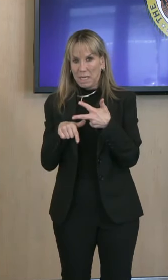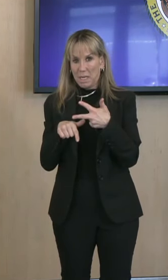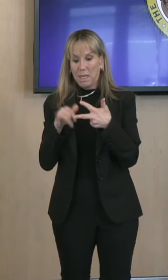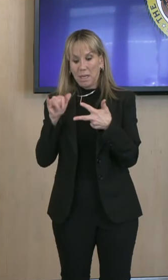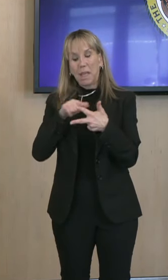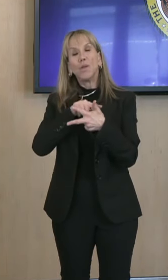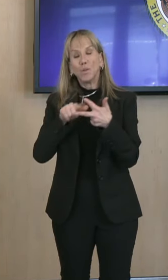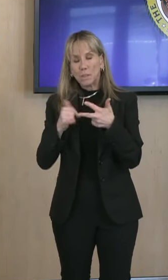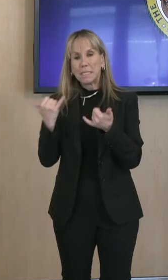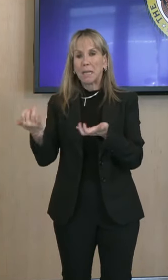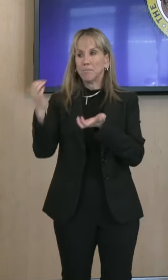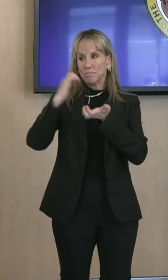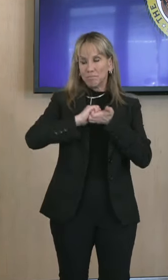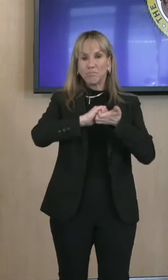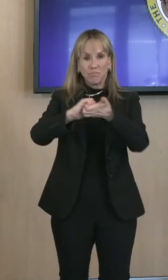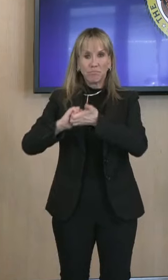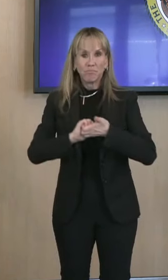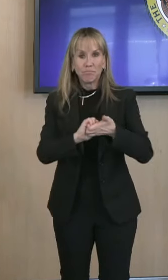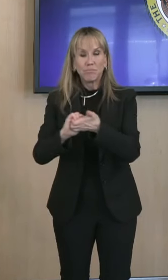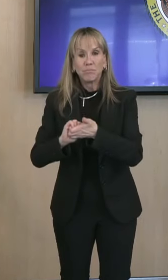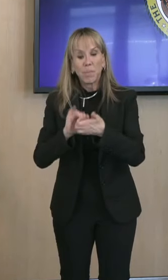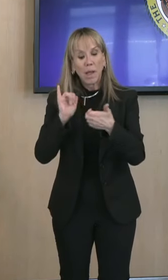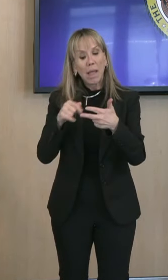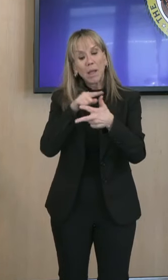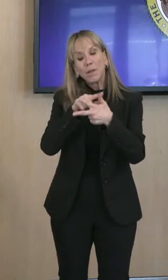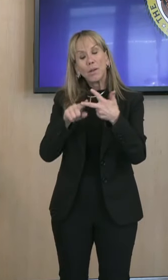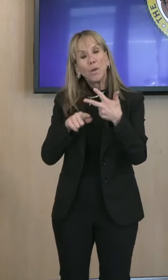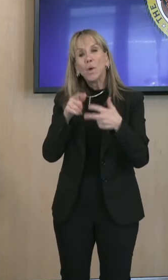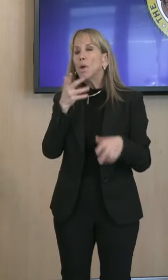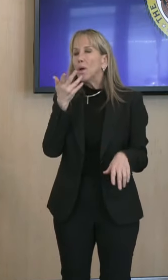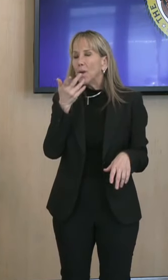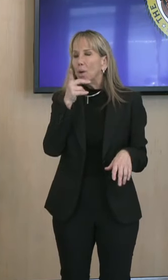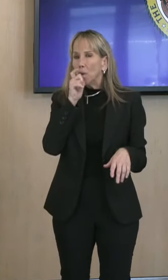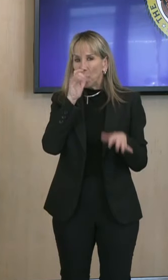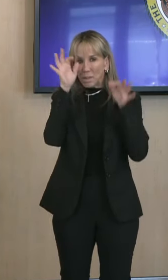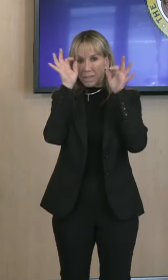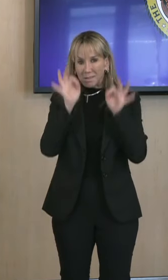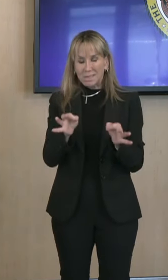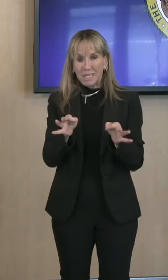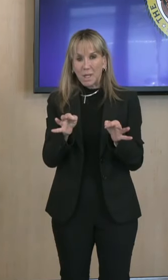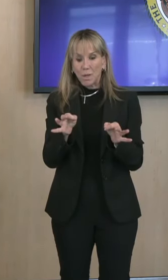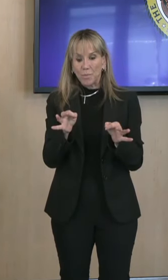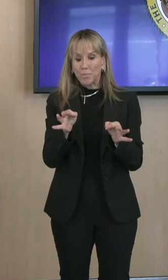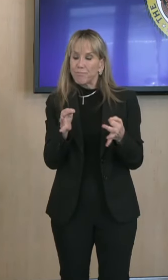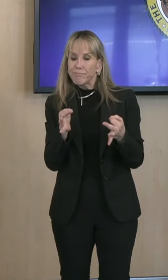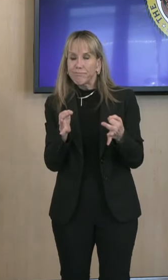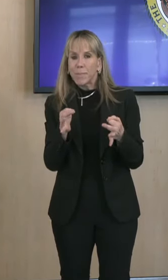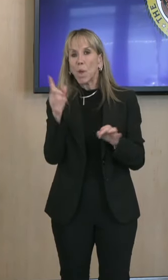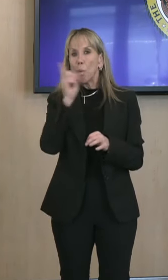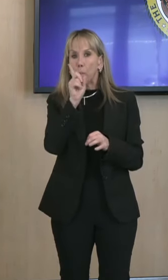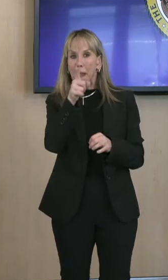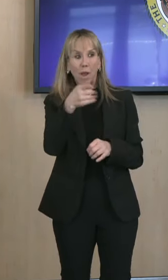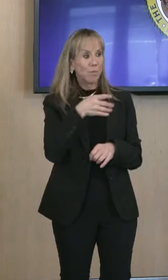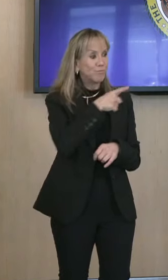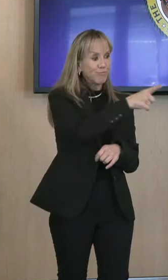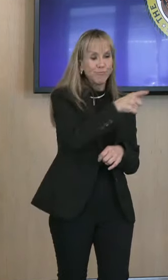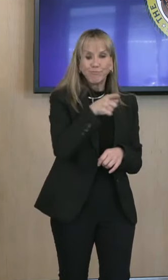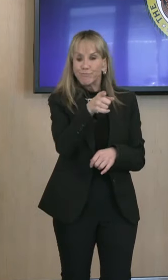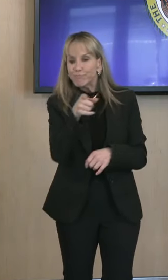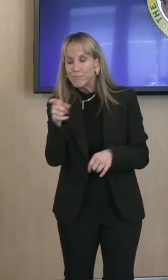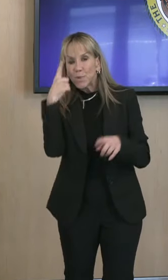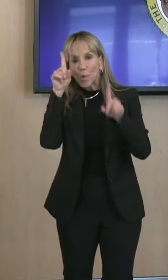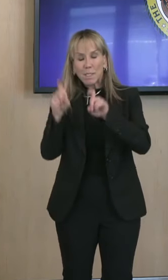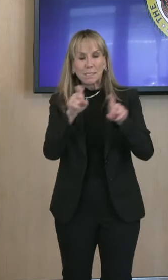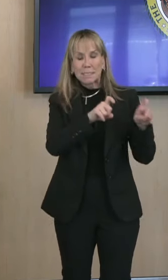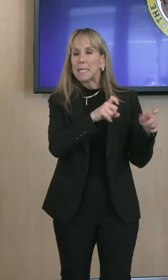are also part of this effort. The determination of where somebody gets their test is dependent